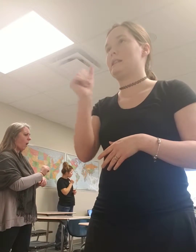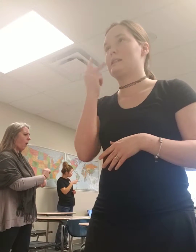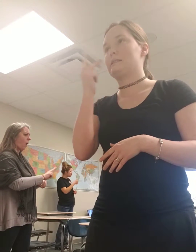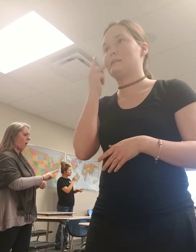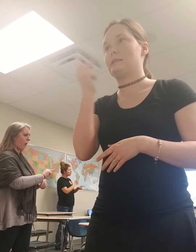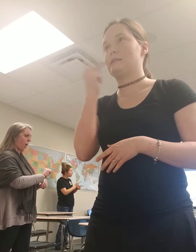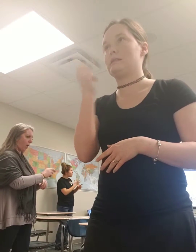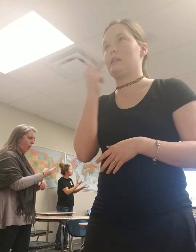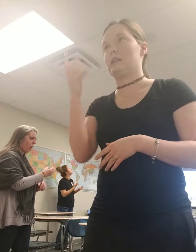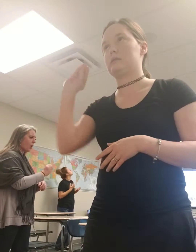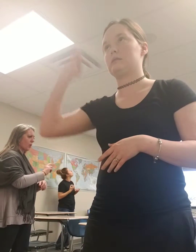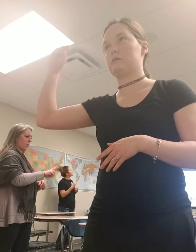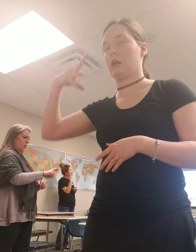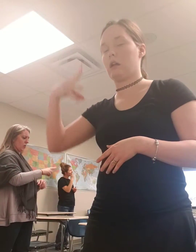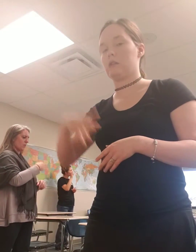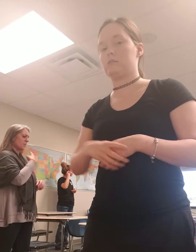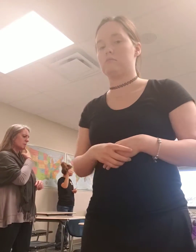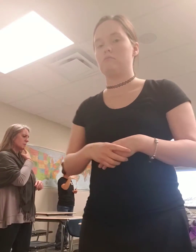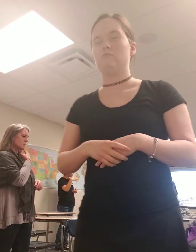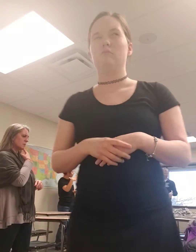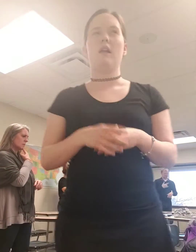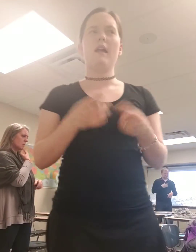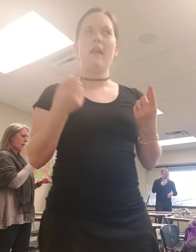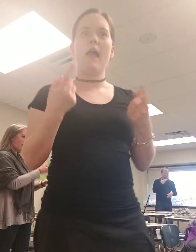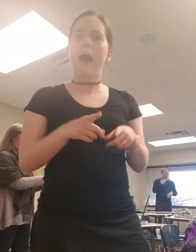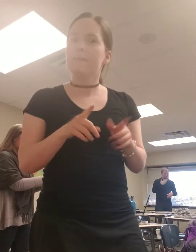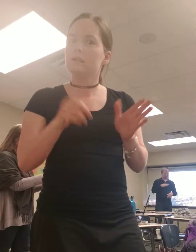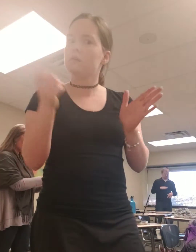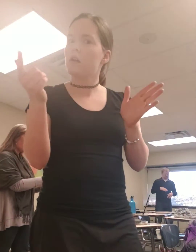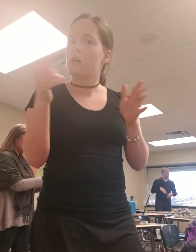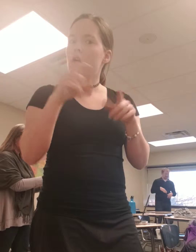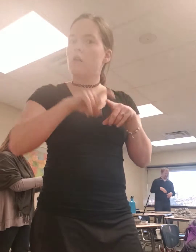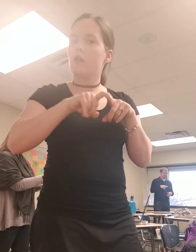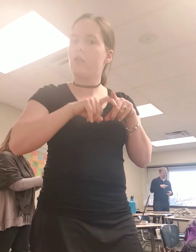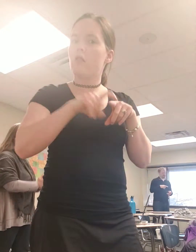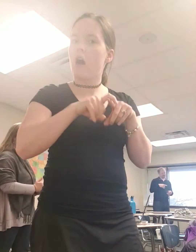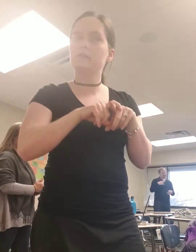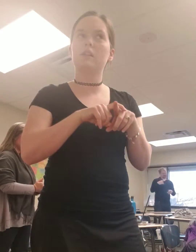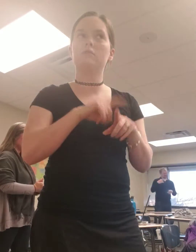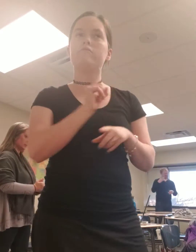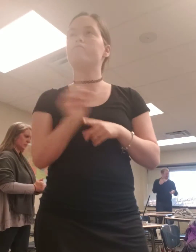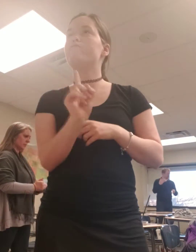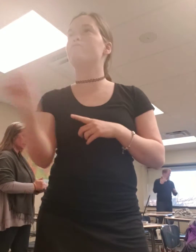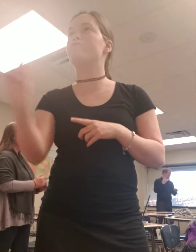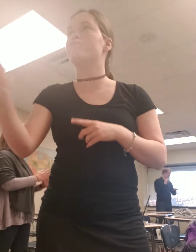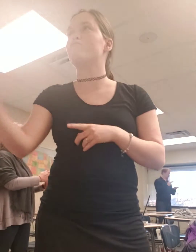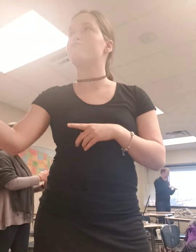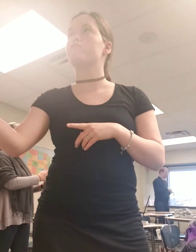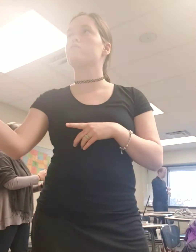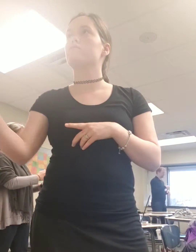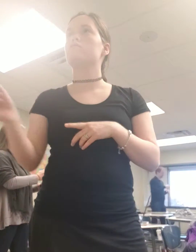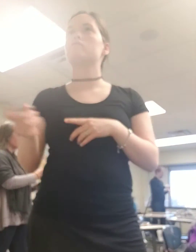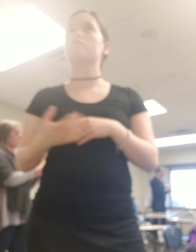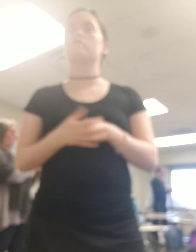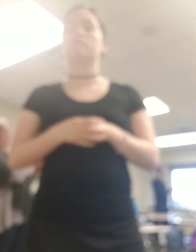they walk away from the closet. Not after it rained, after the sun came out. They threw her in the closet and they walked away. What was their